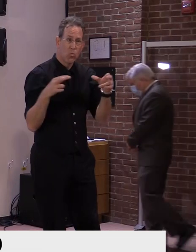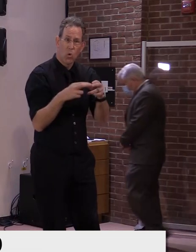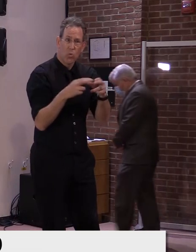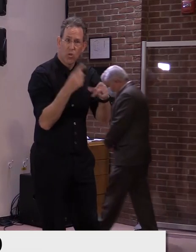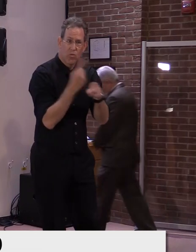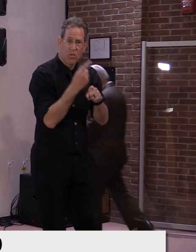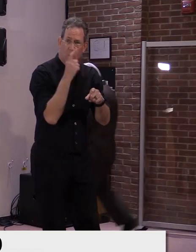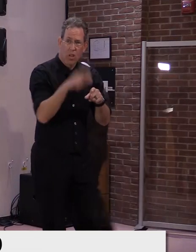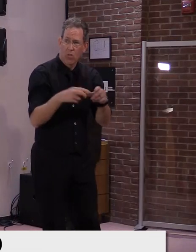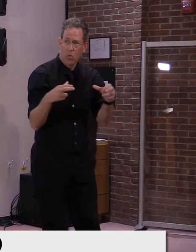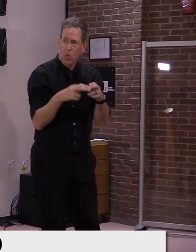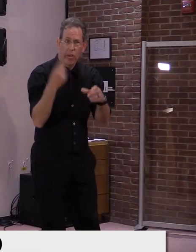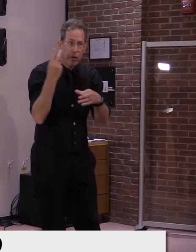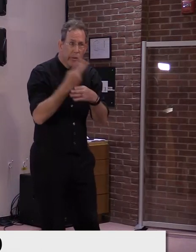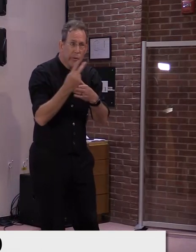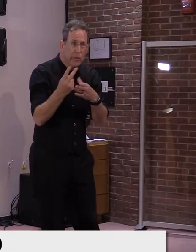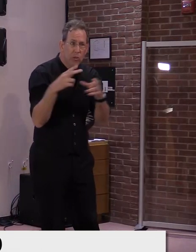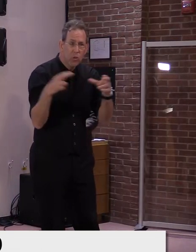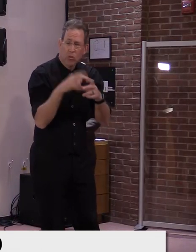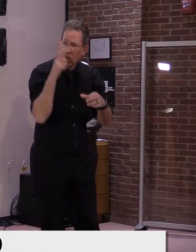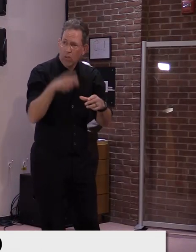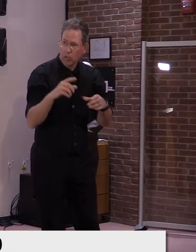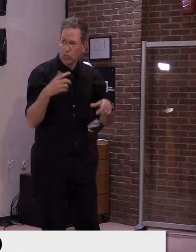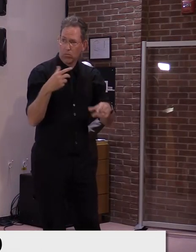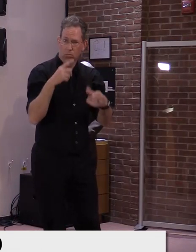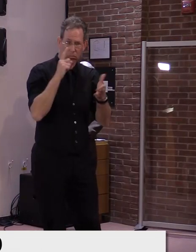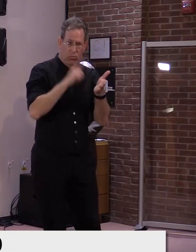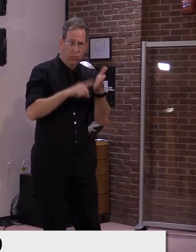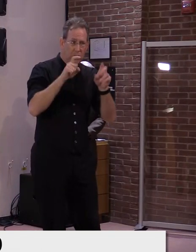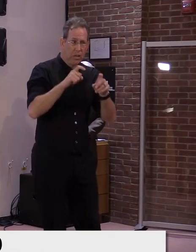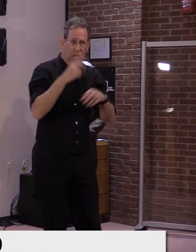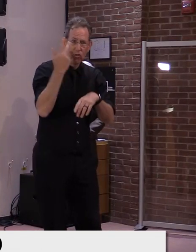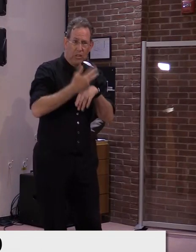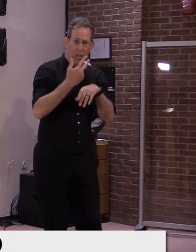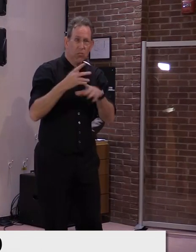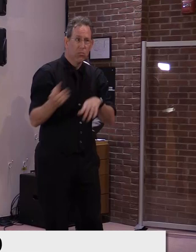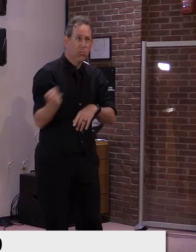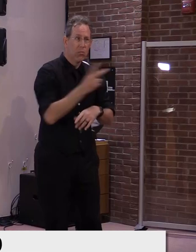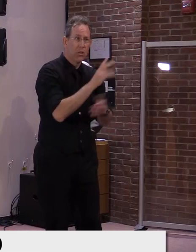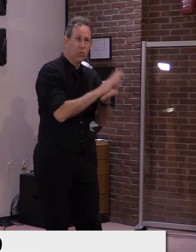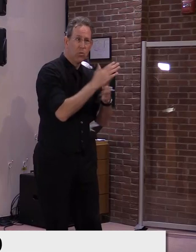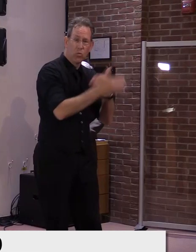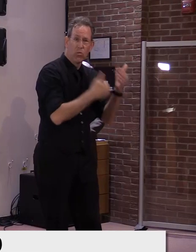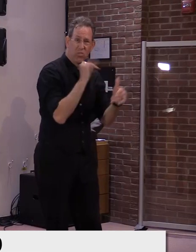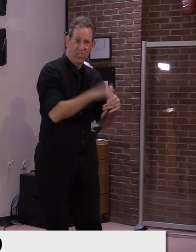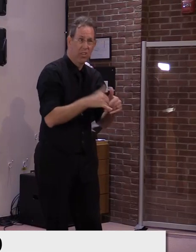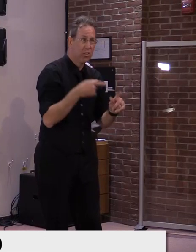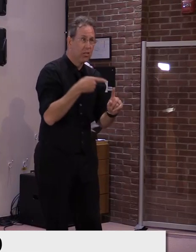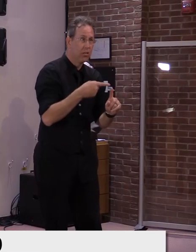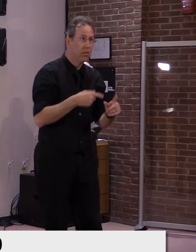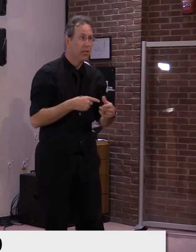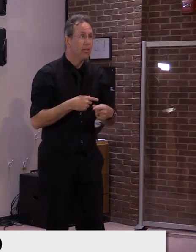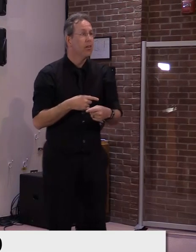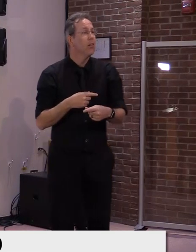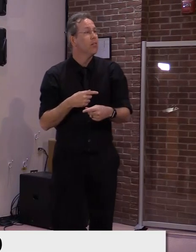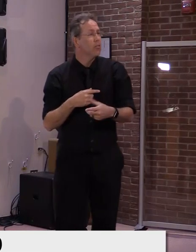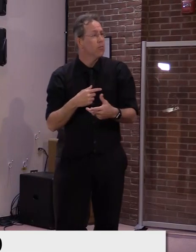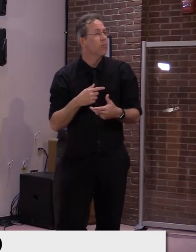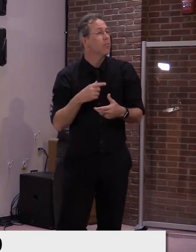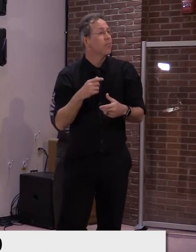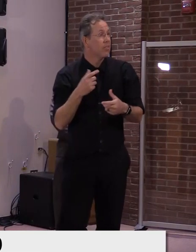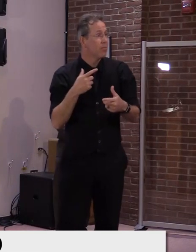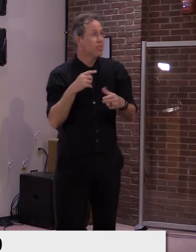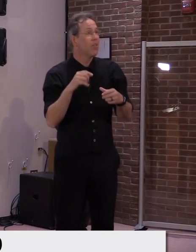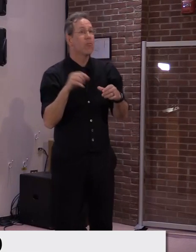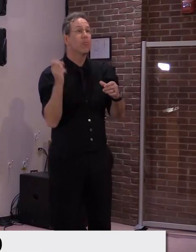Okay, thank you very much. My second question probably will end up with Dr. Levine.